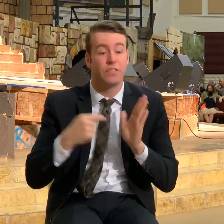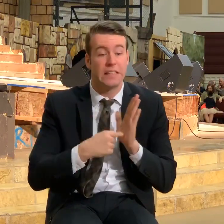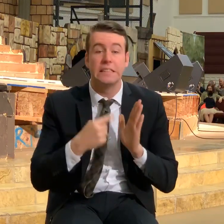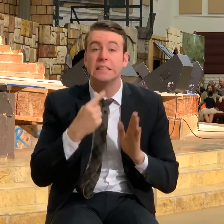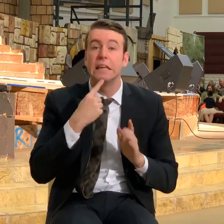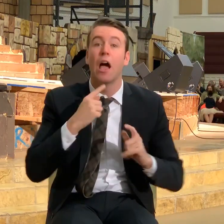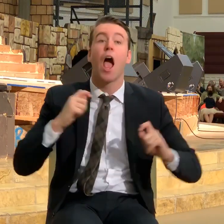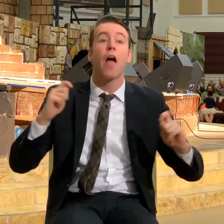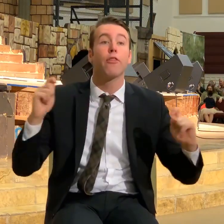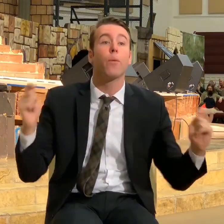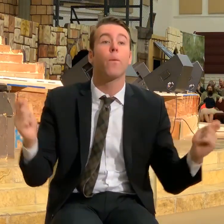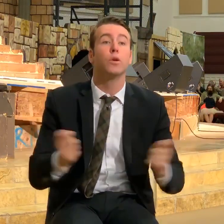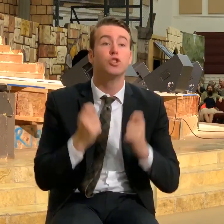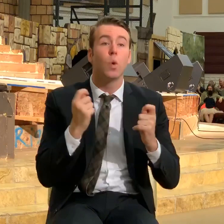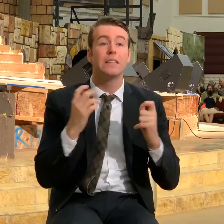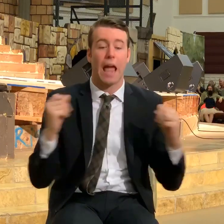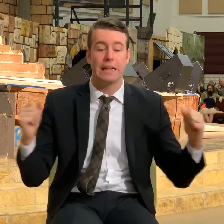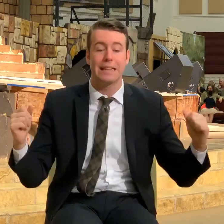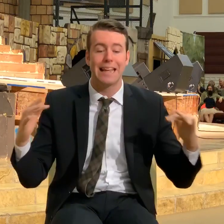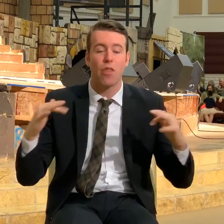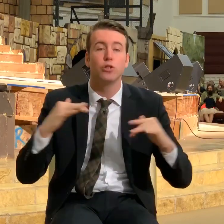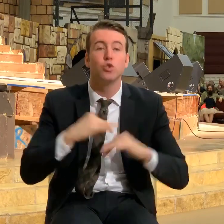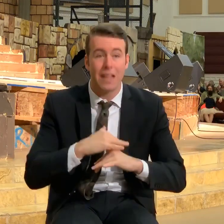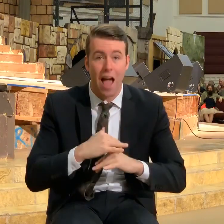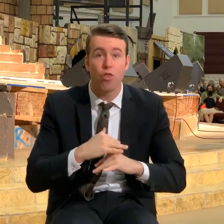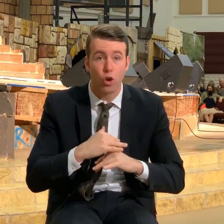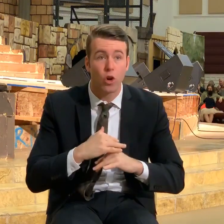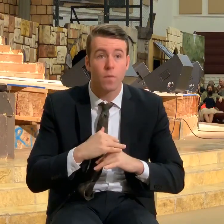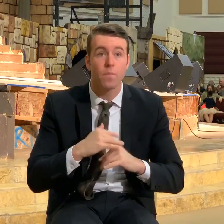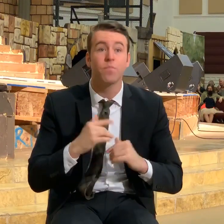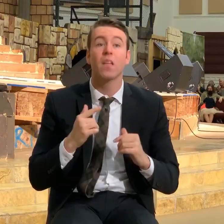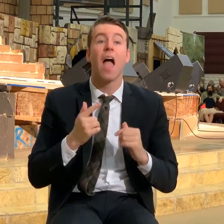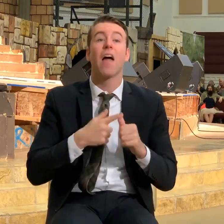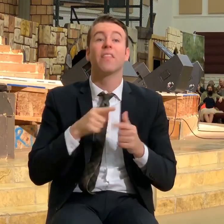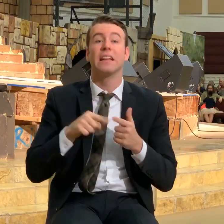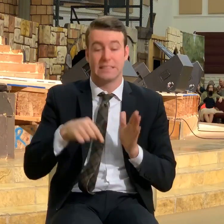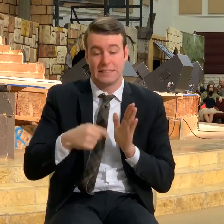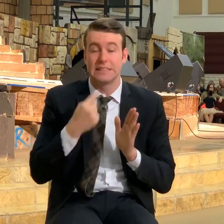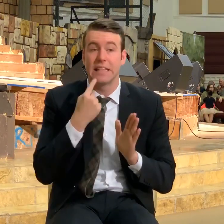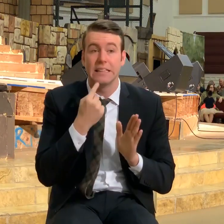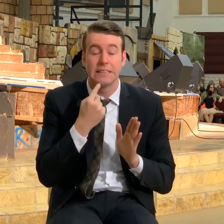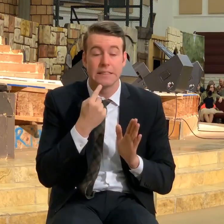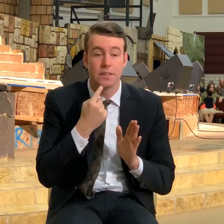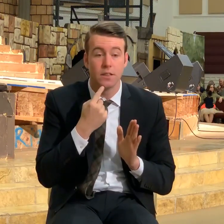rejoiced and gathered together." And then it uses this